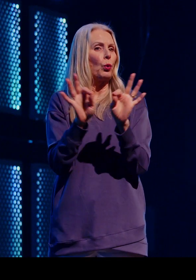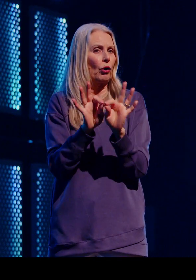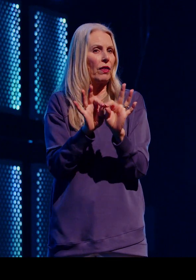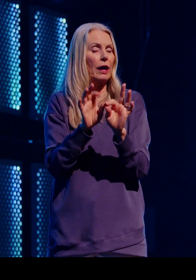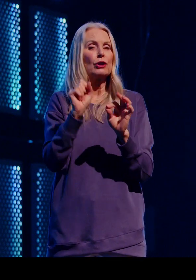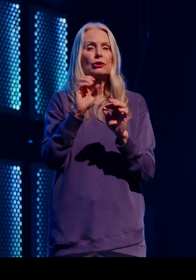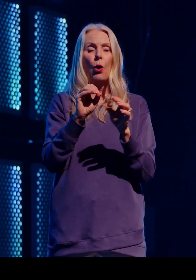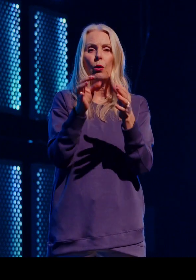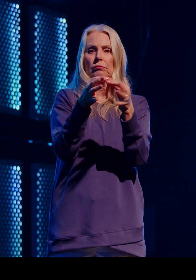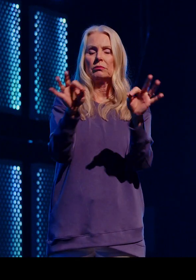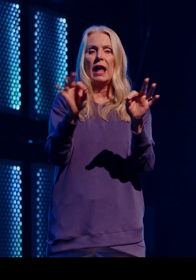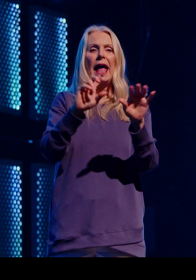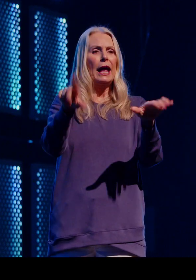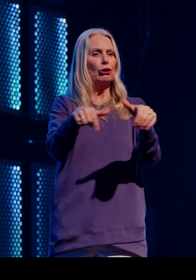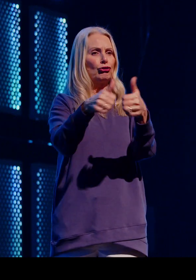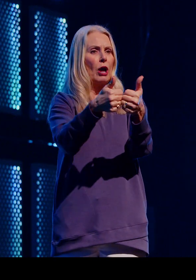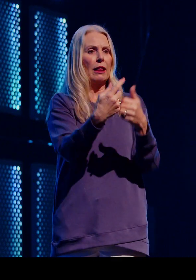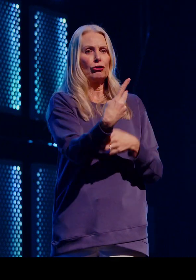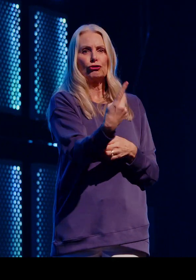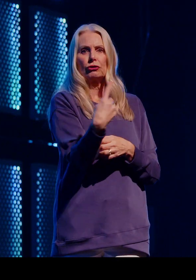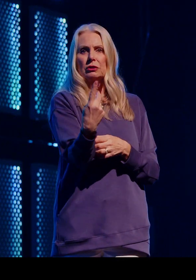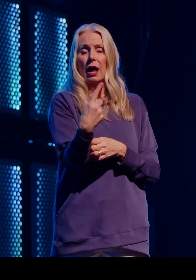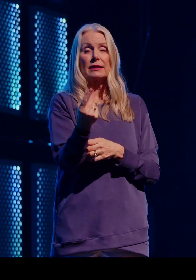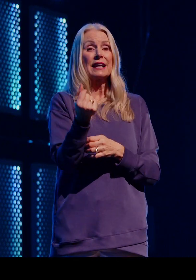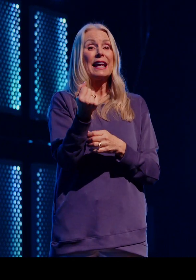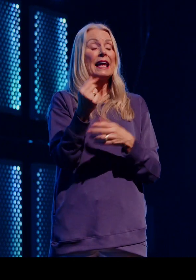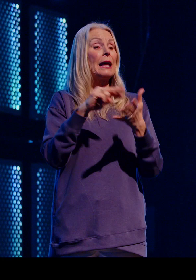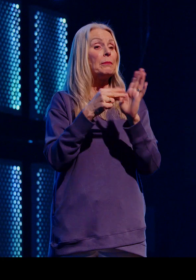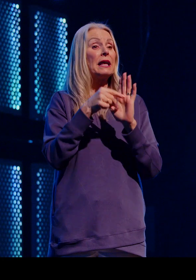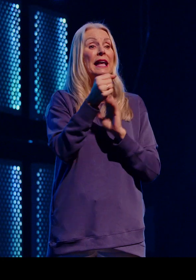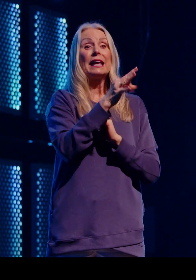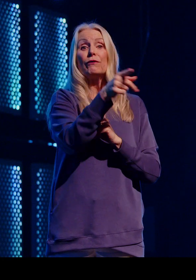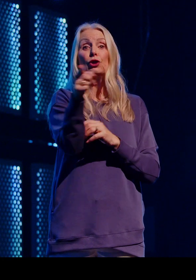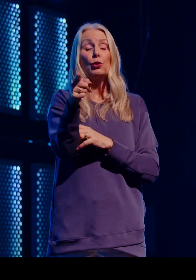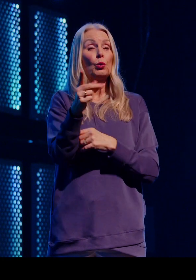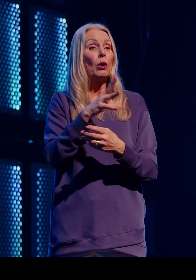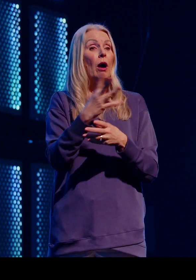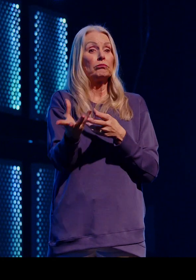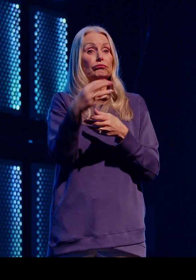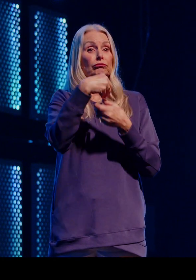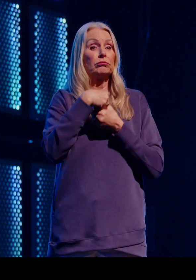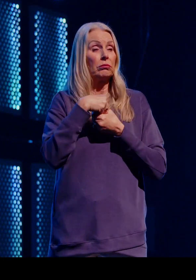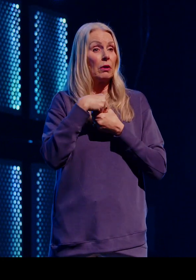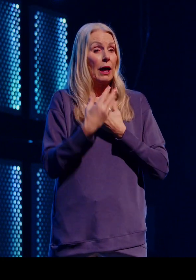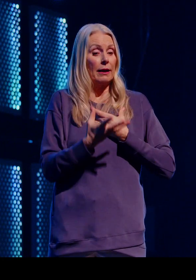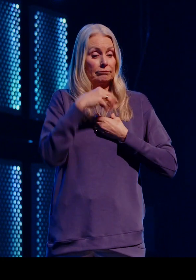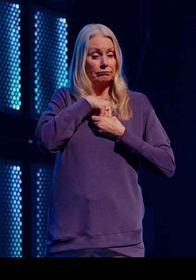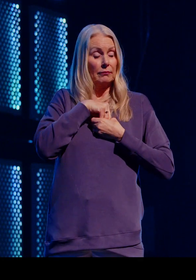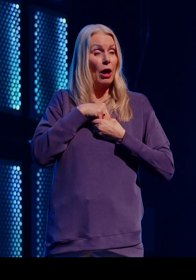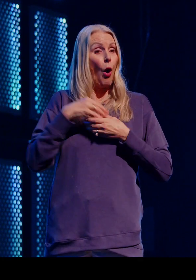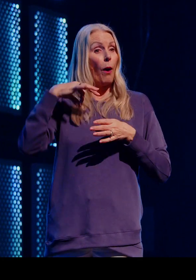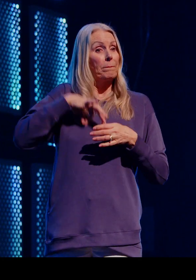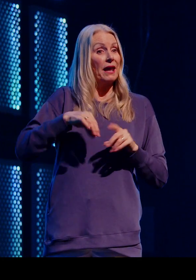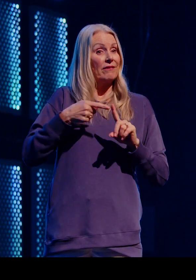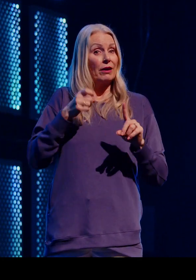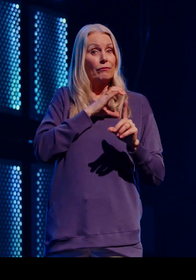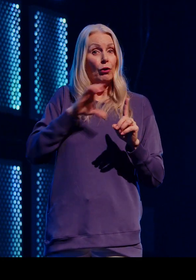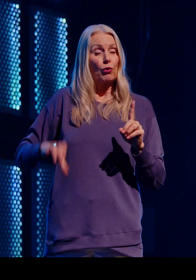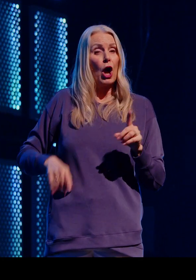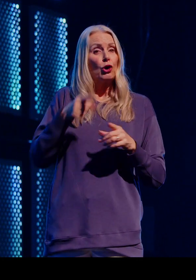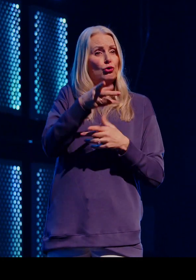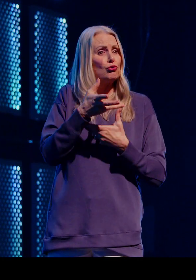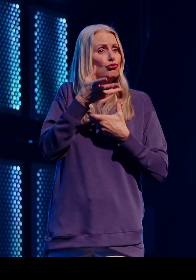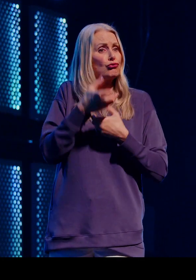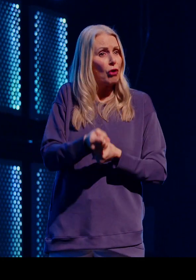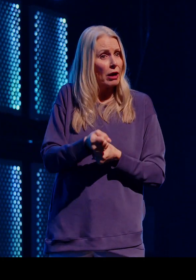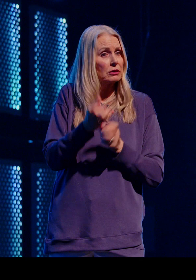it's challenging us. If you have participated in Christ, if you have any encouragement in Christ, if you have benefited from him, in other words, if you have trusted in